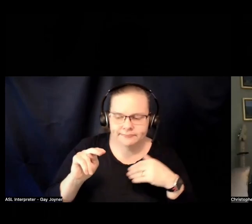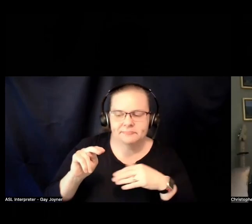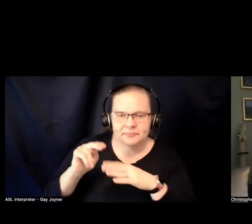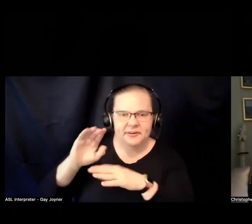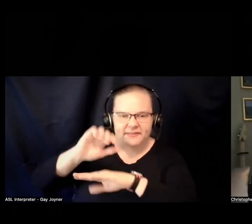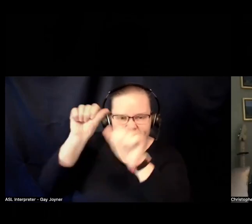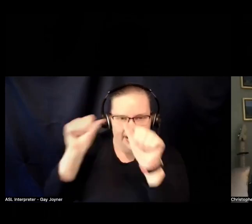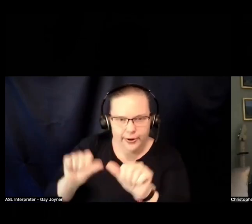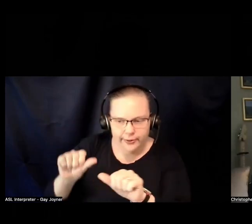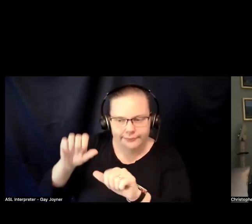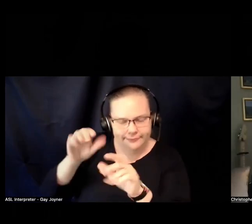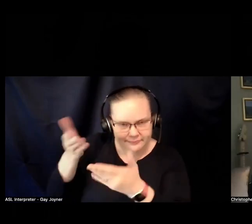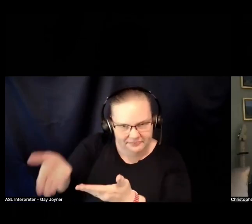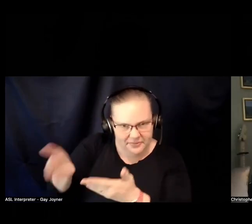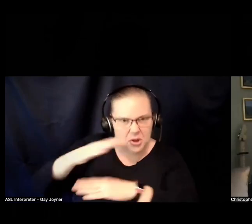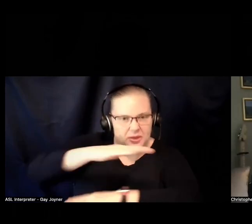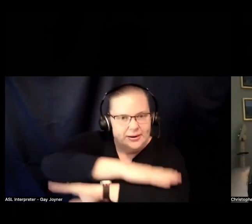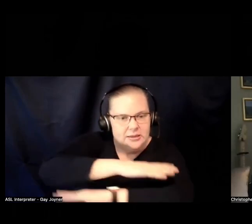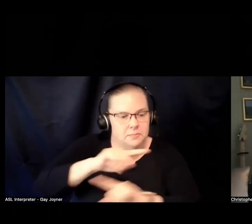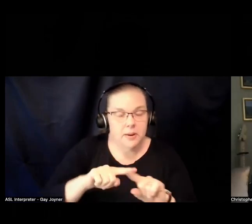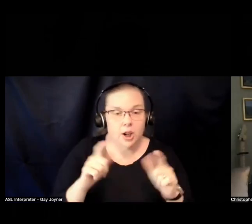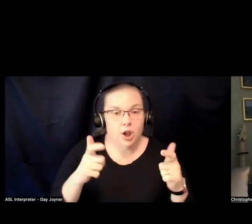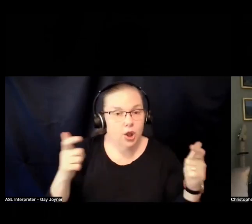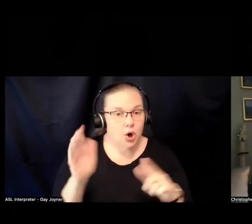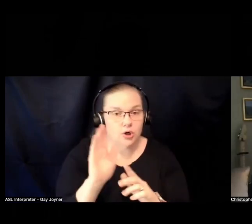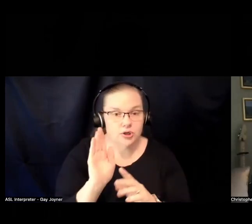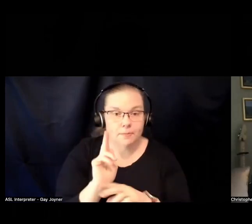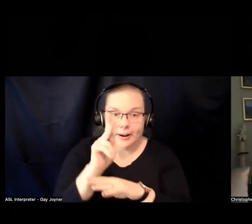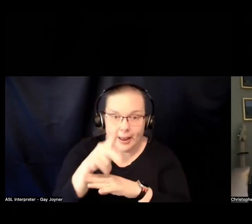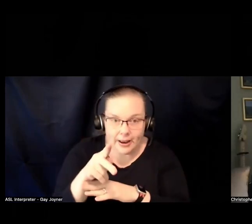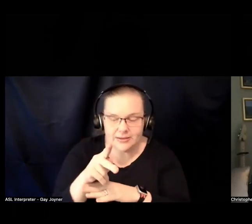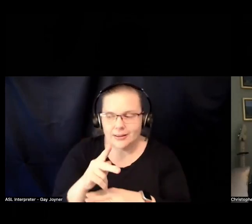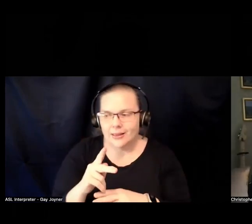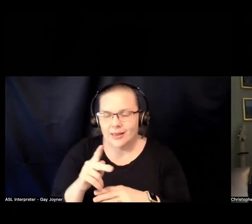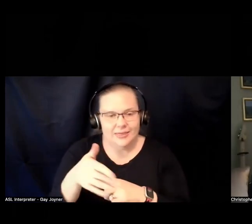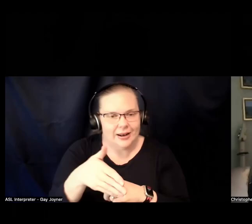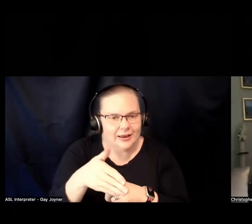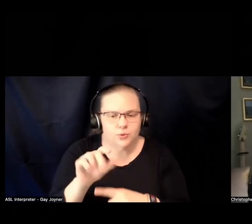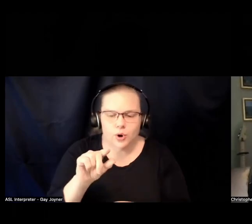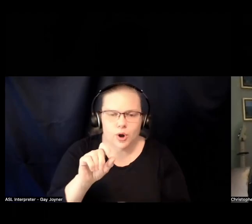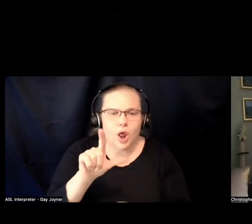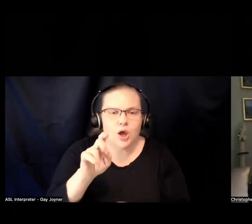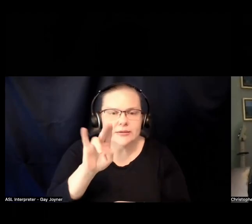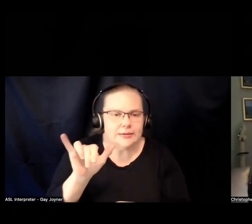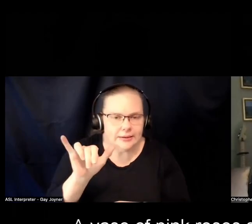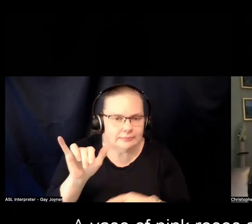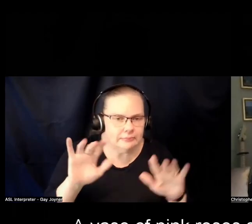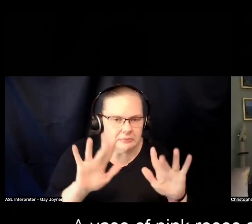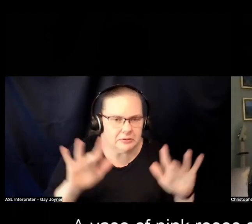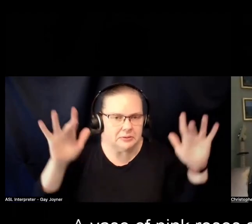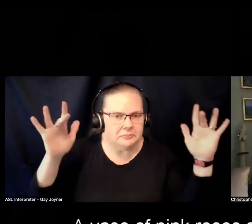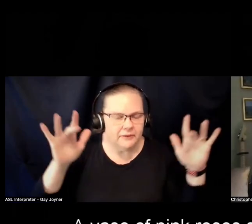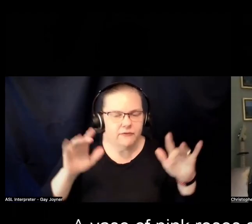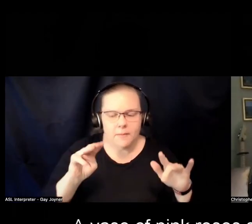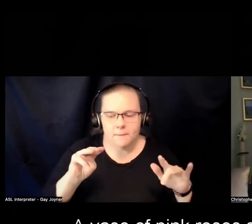leather. Large plants abounded. Leaves were glossy from the ministrations of mineral oil. A vase of